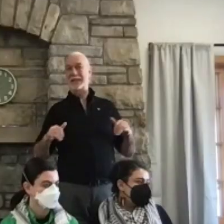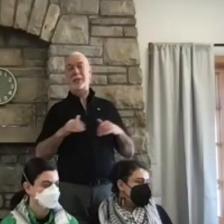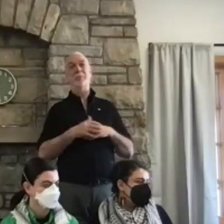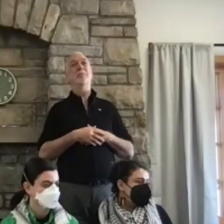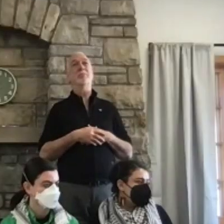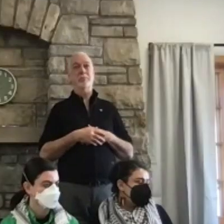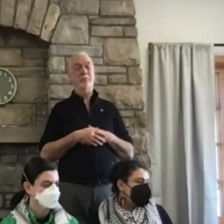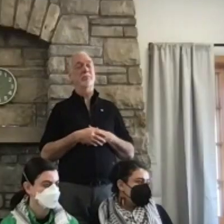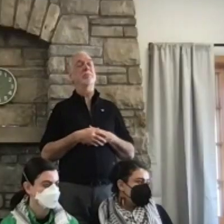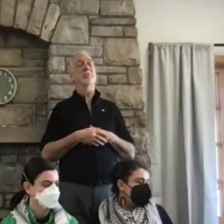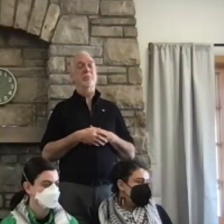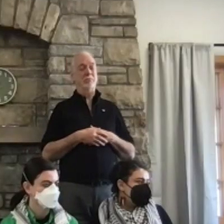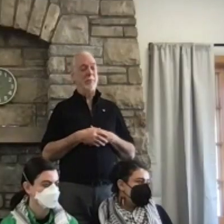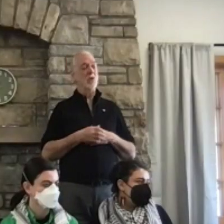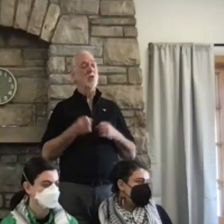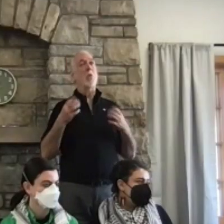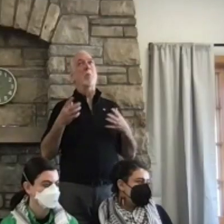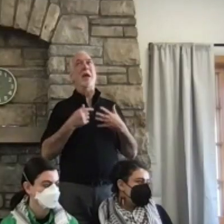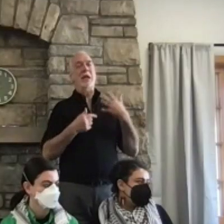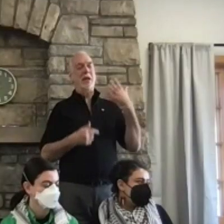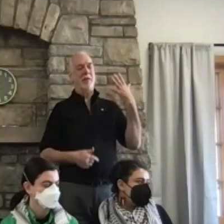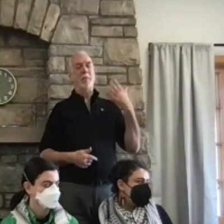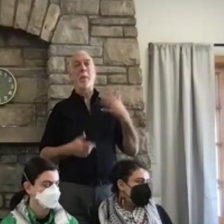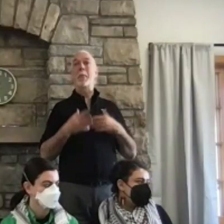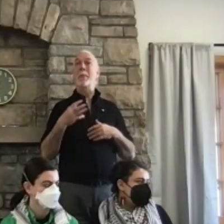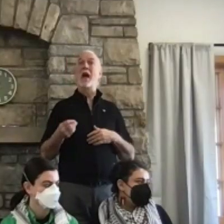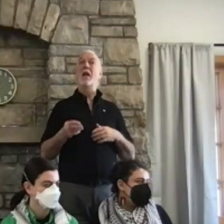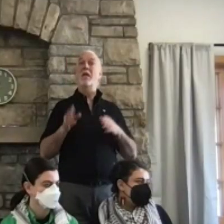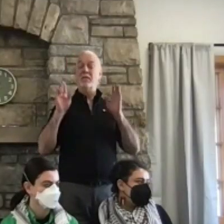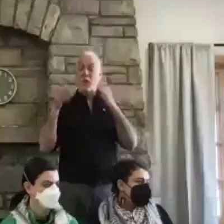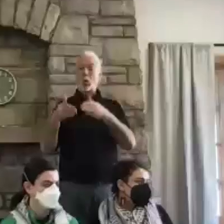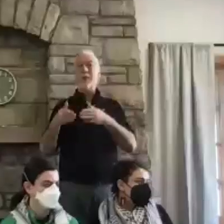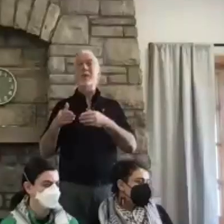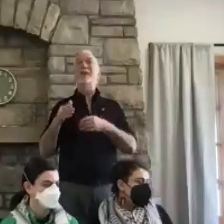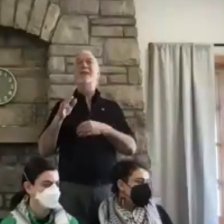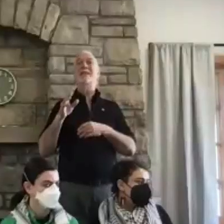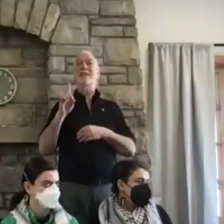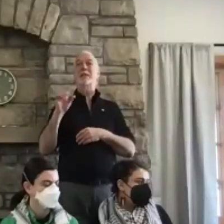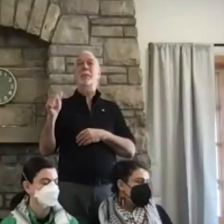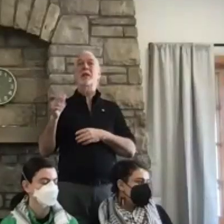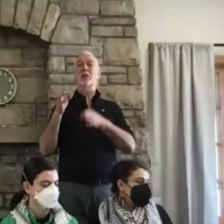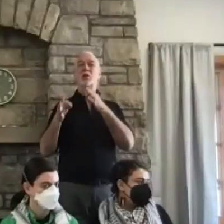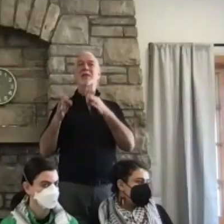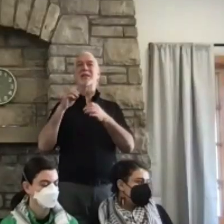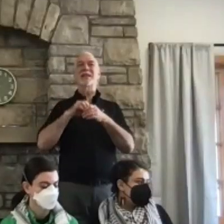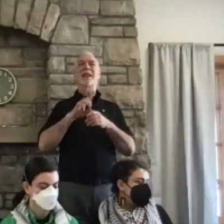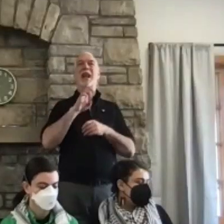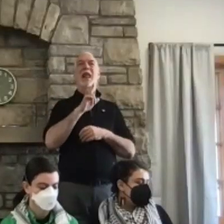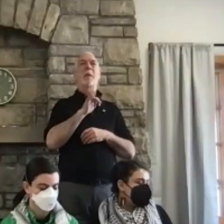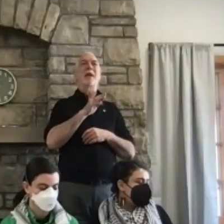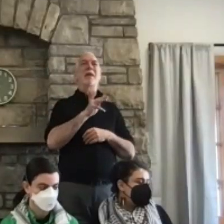Yeah, there's just so many. And centering disability justice in climate and disaster policy. So